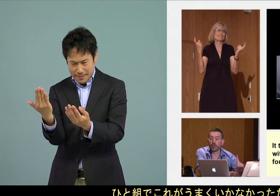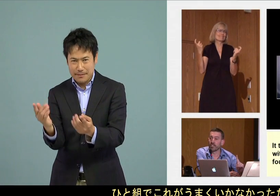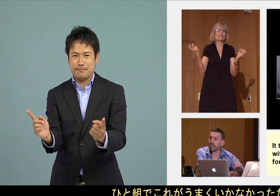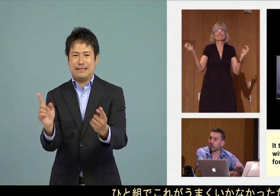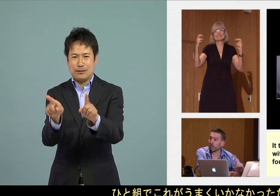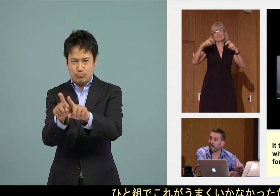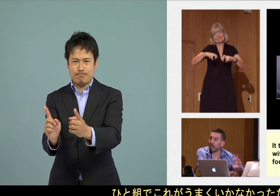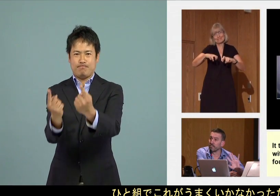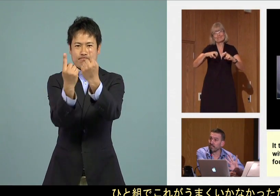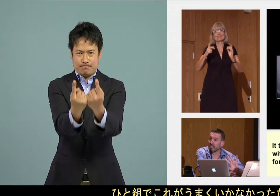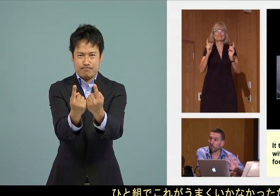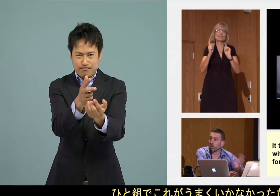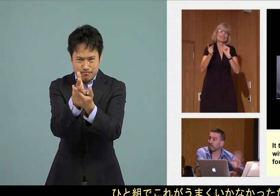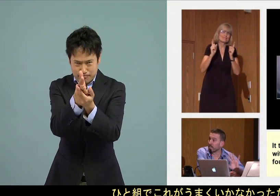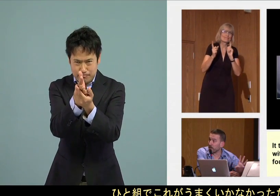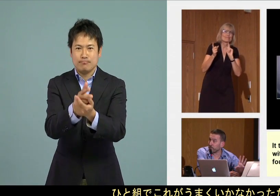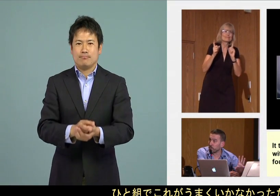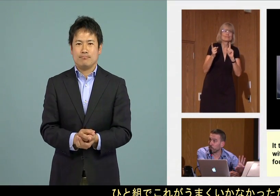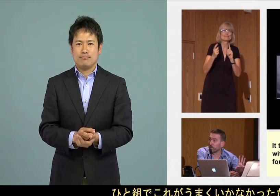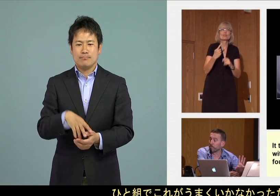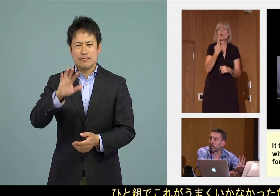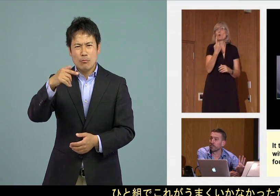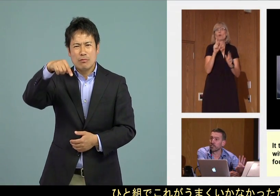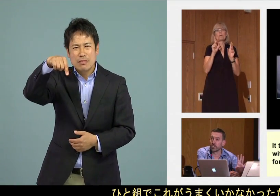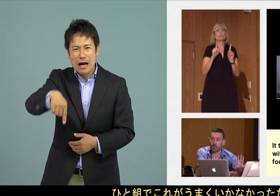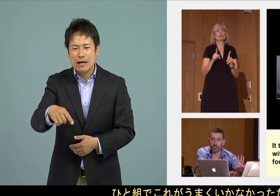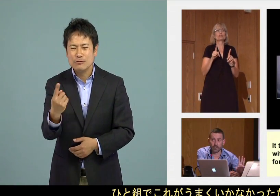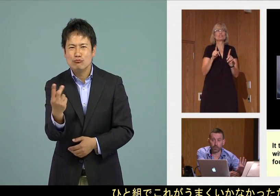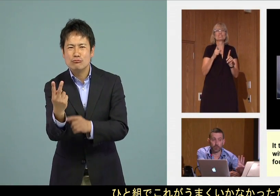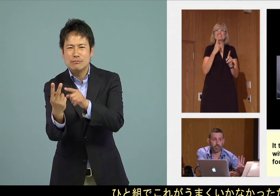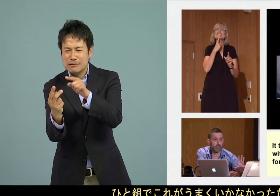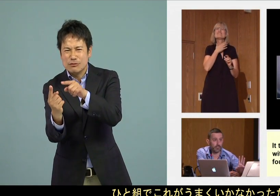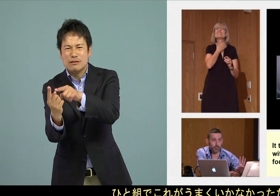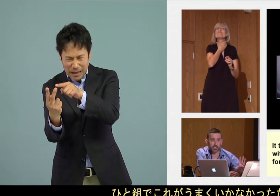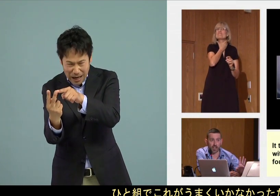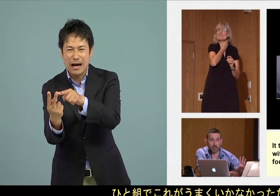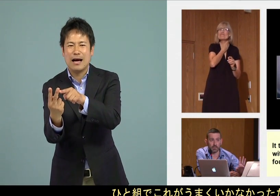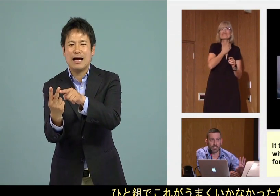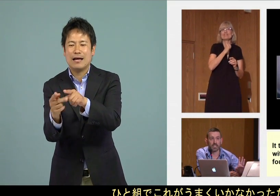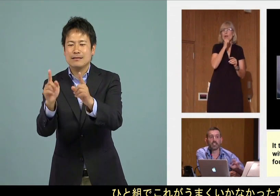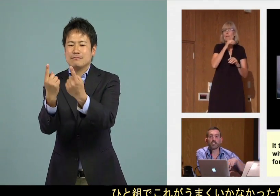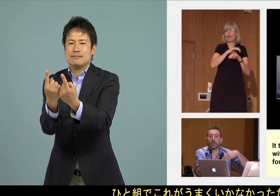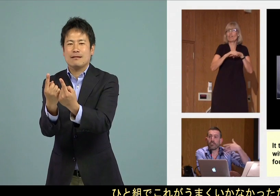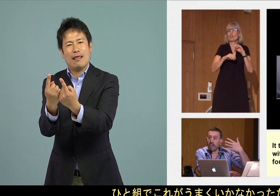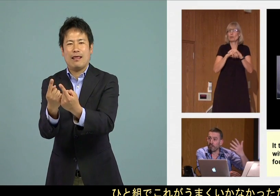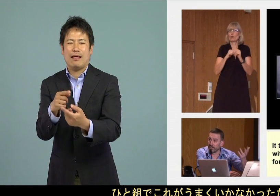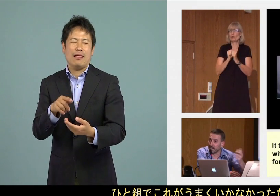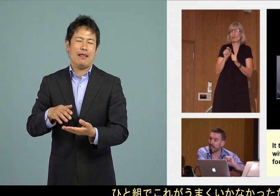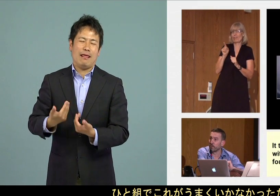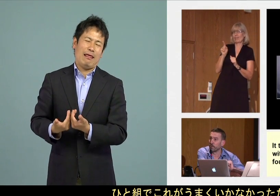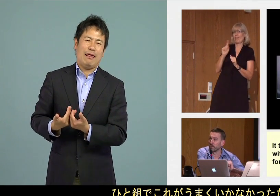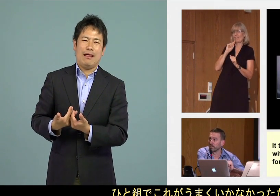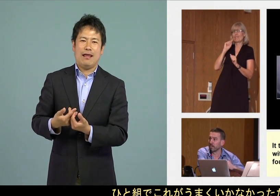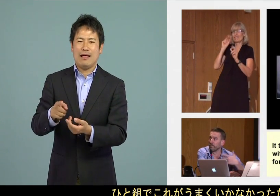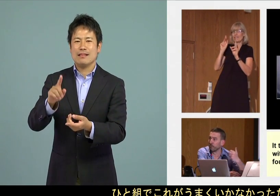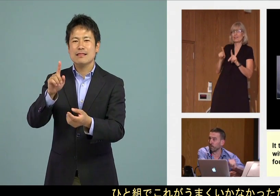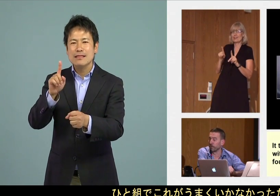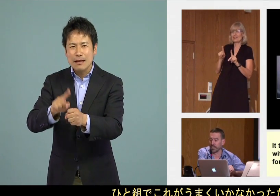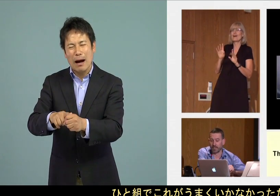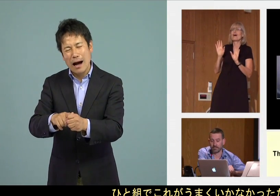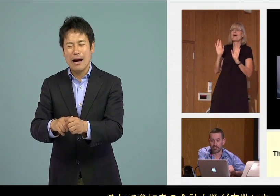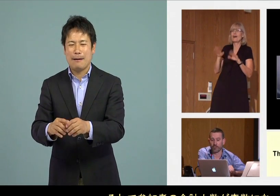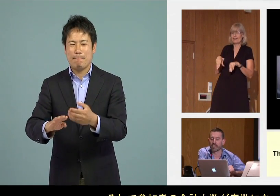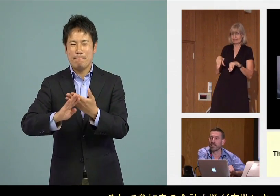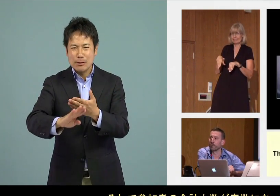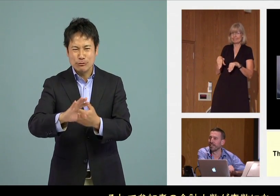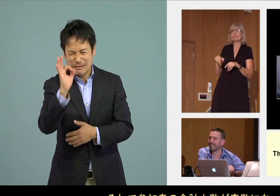One person, it turned out, wasn't comfortable with the person she was filmed with the first time, so we found another person and filmed her